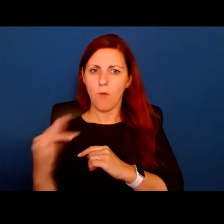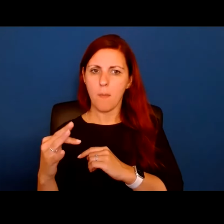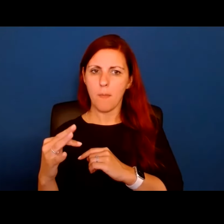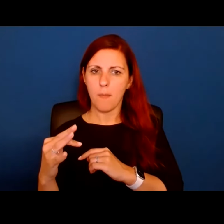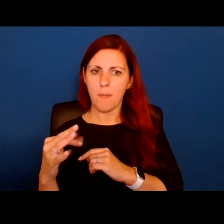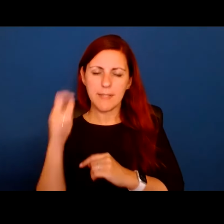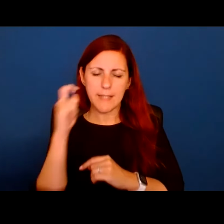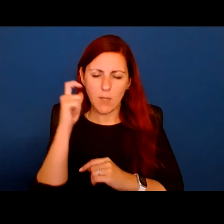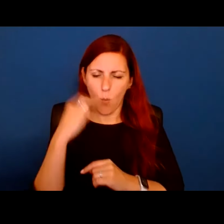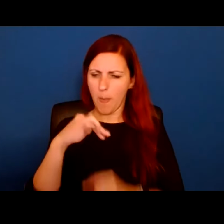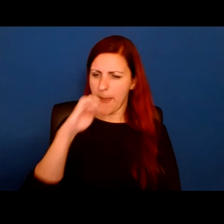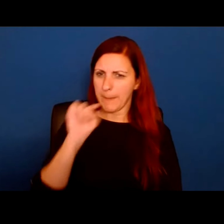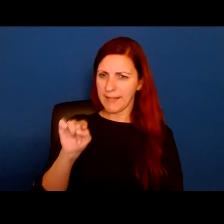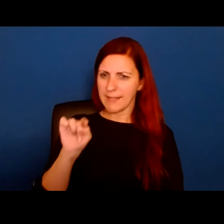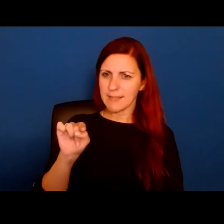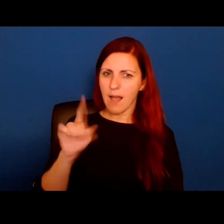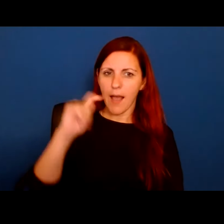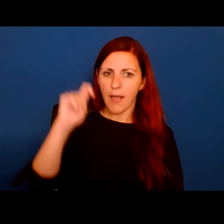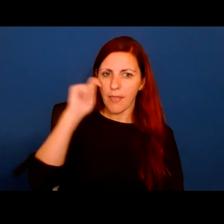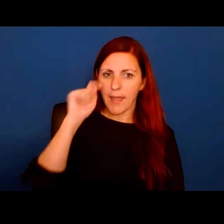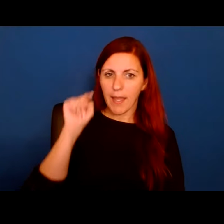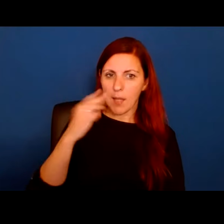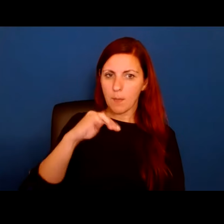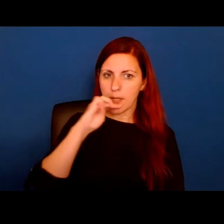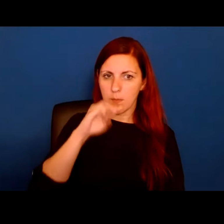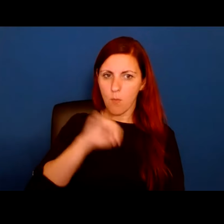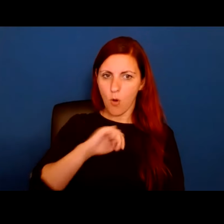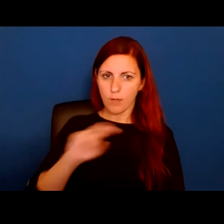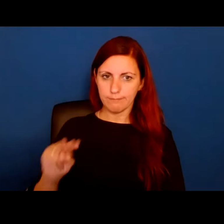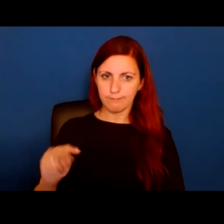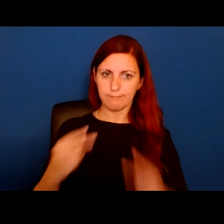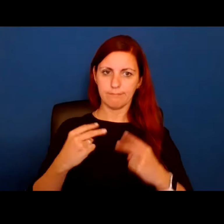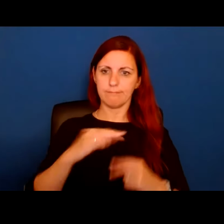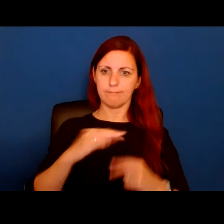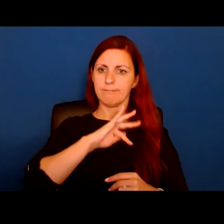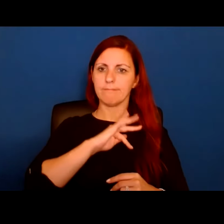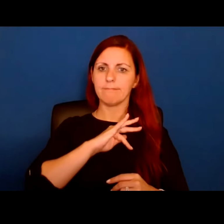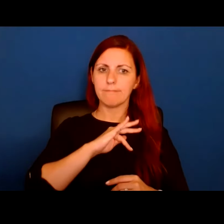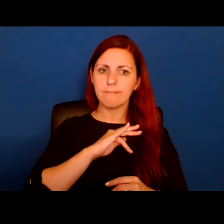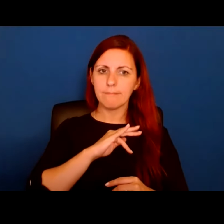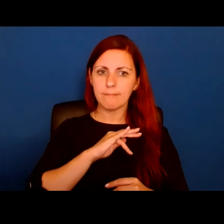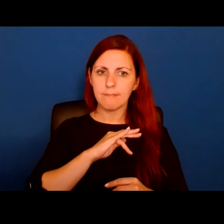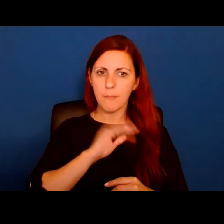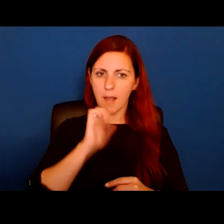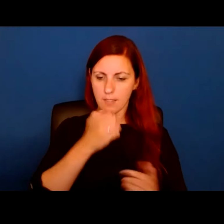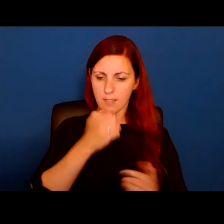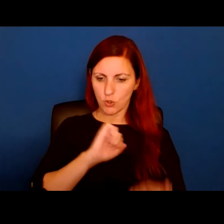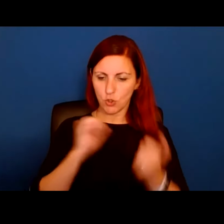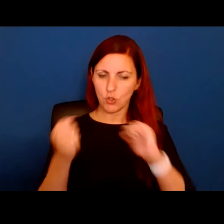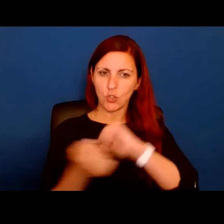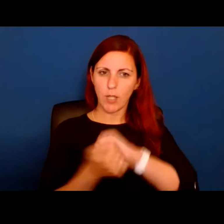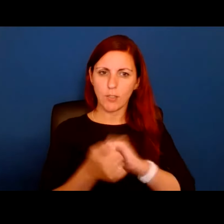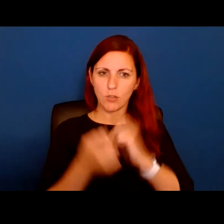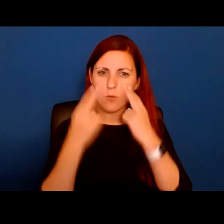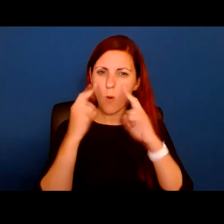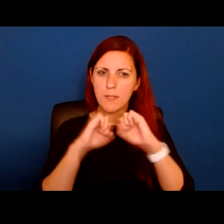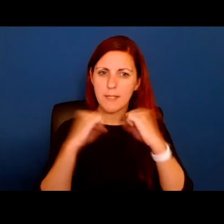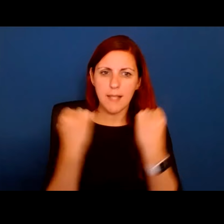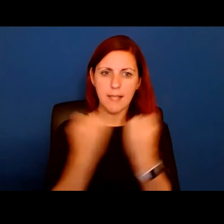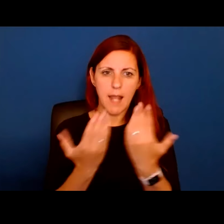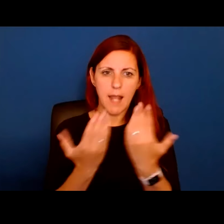is that it means a more self-centered or selfish mindset as a result of shifts in societal norms and how we communicate